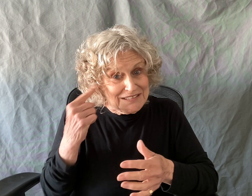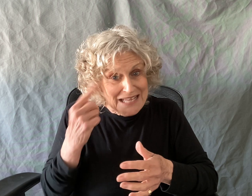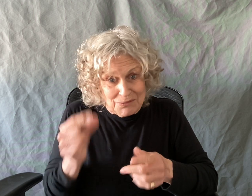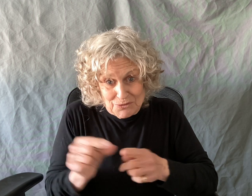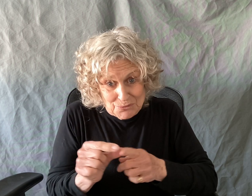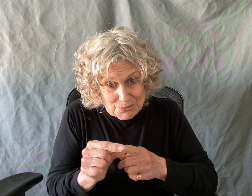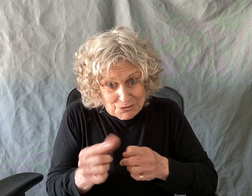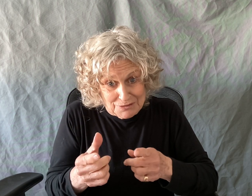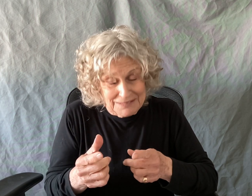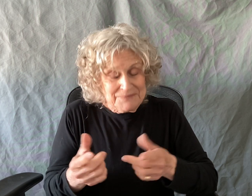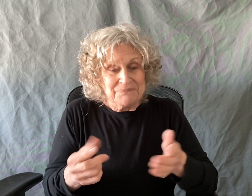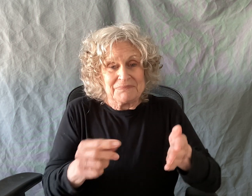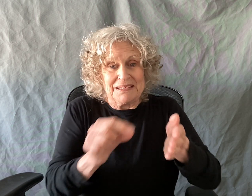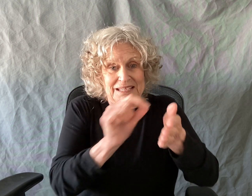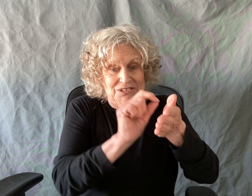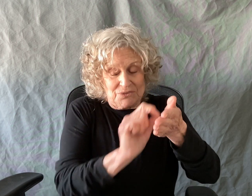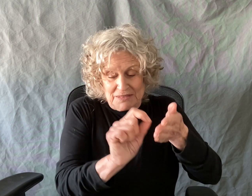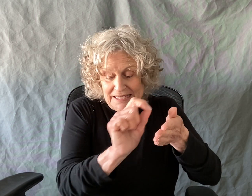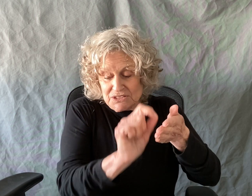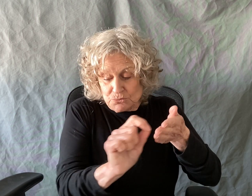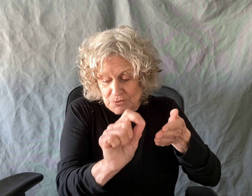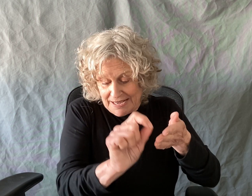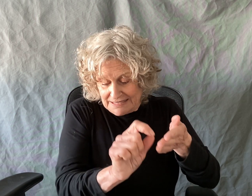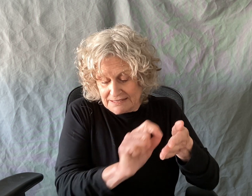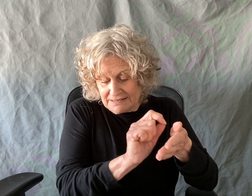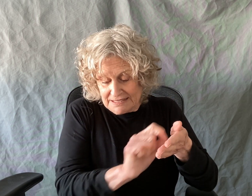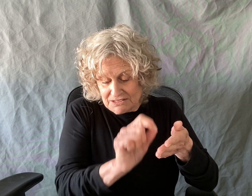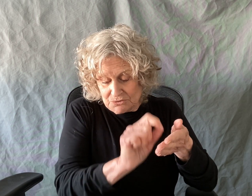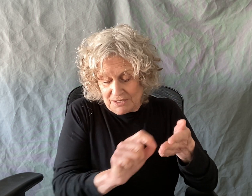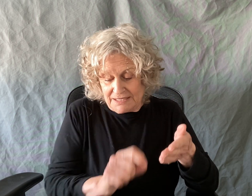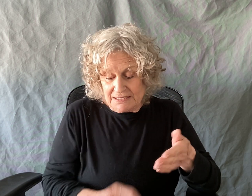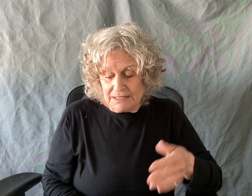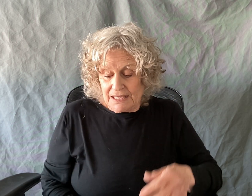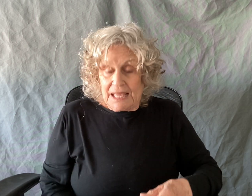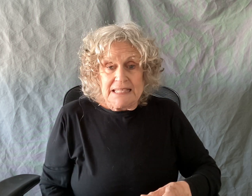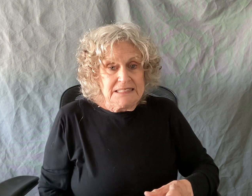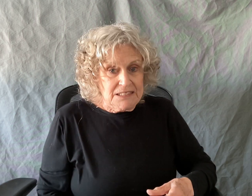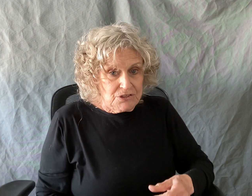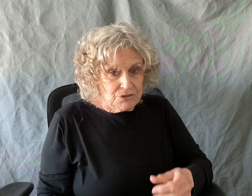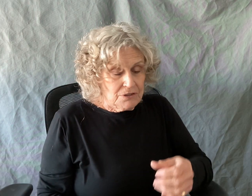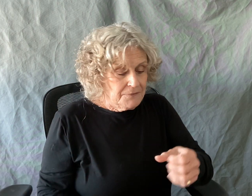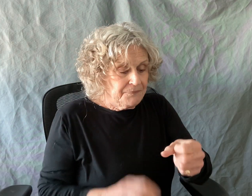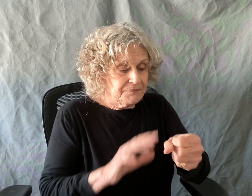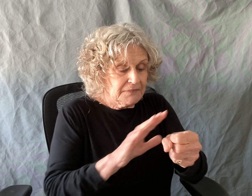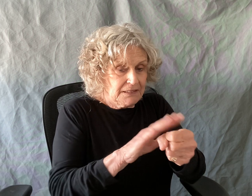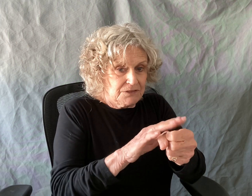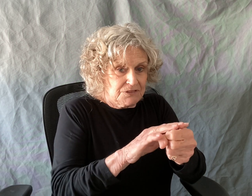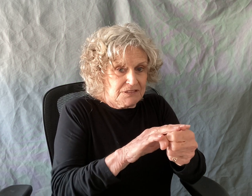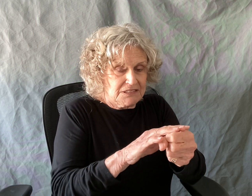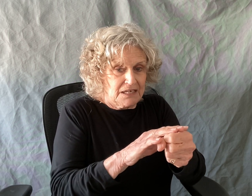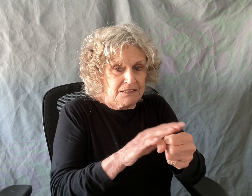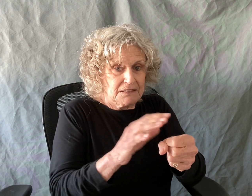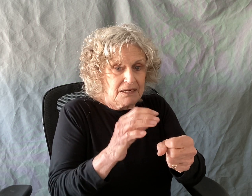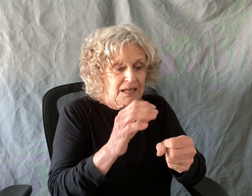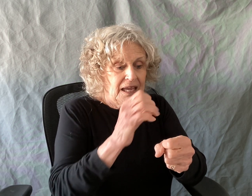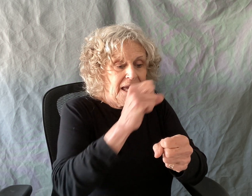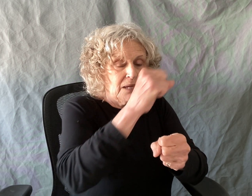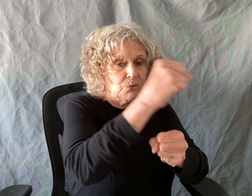sound of the word. Okay, so that's right. That's right. Year, here's the sun, and we